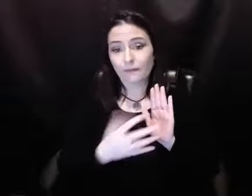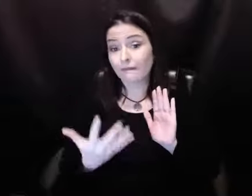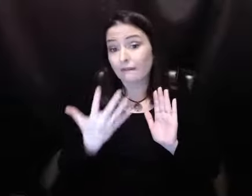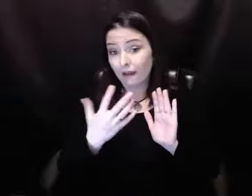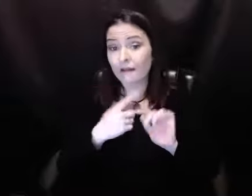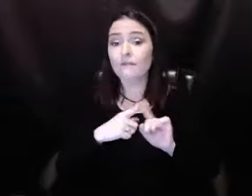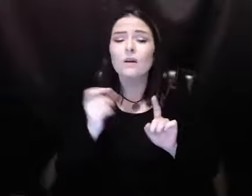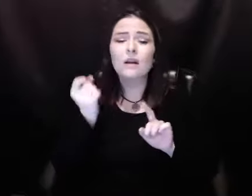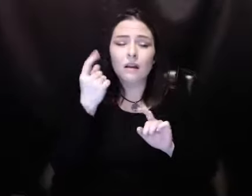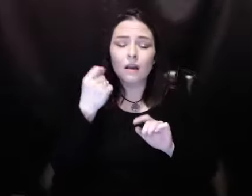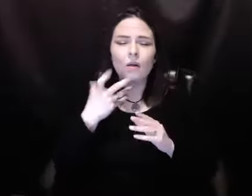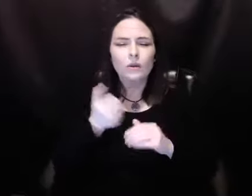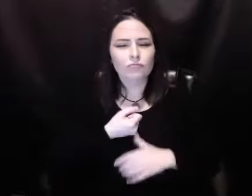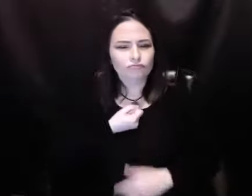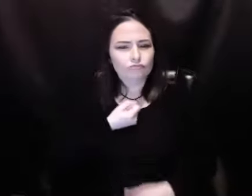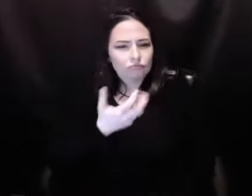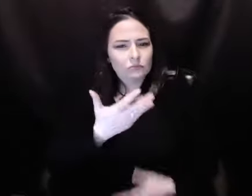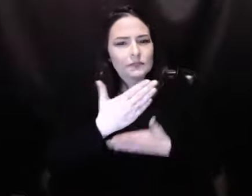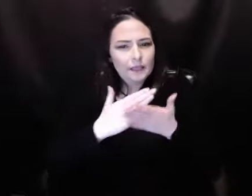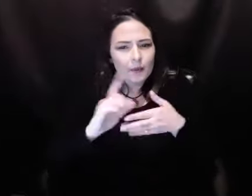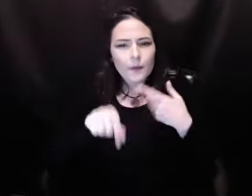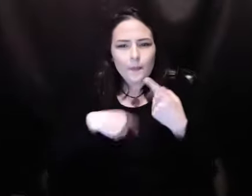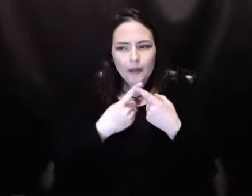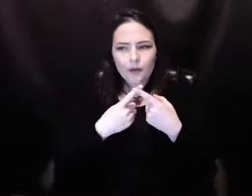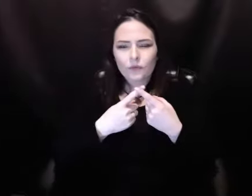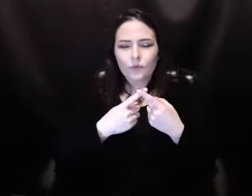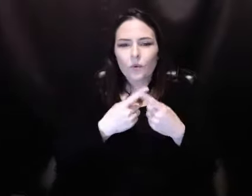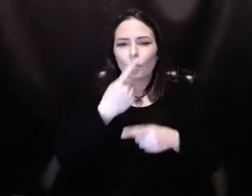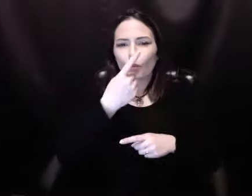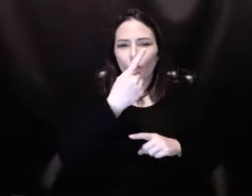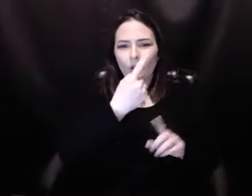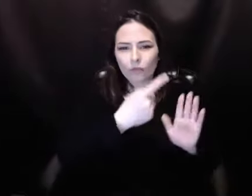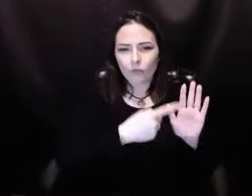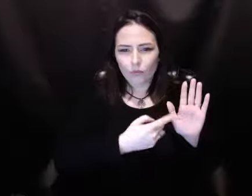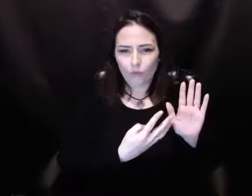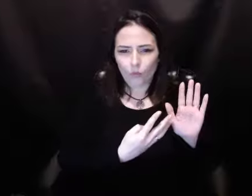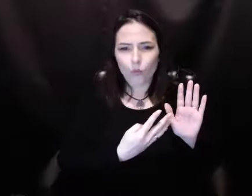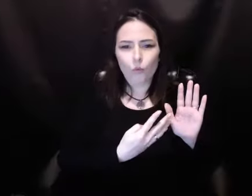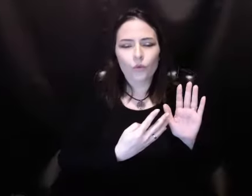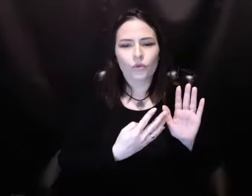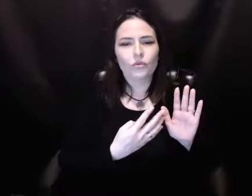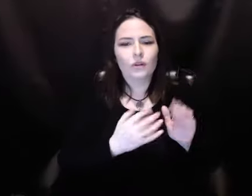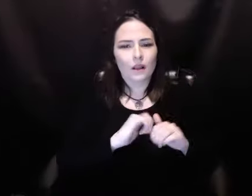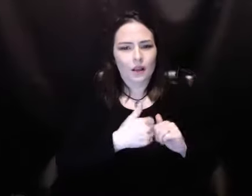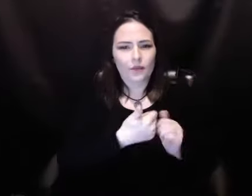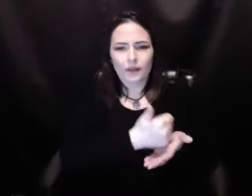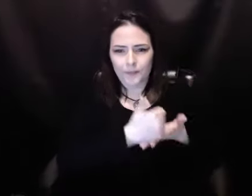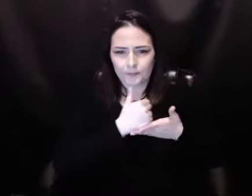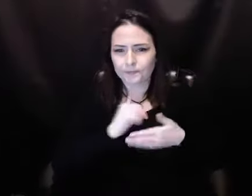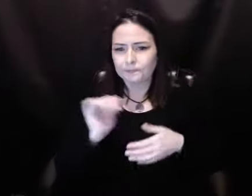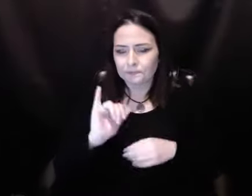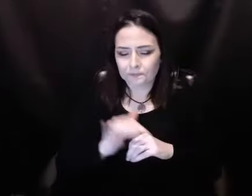I listened and attended as many meetings as possible, and slowly but surely, I started learning